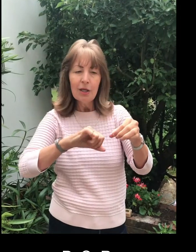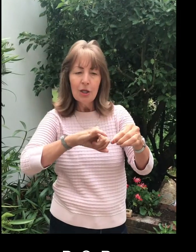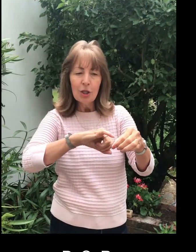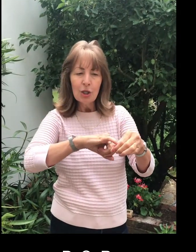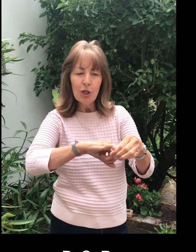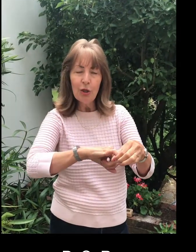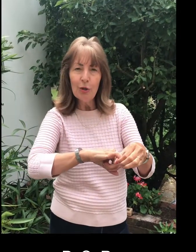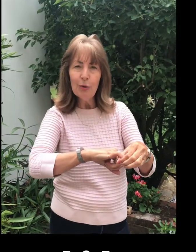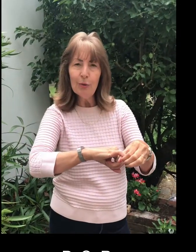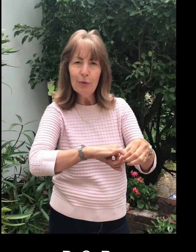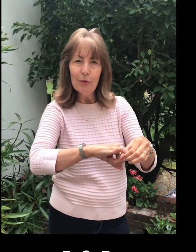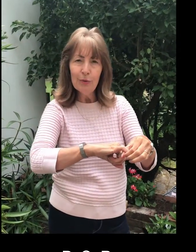Q,